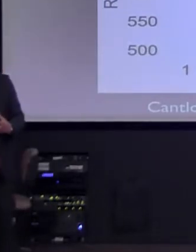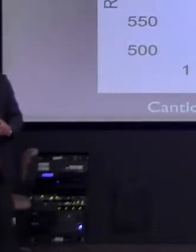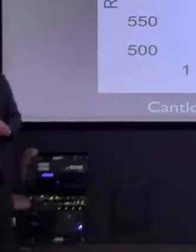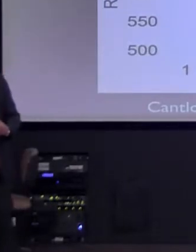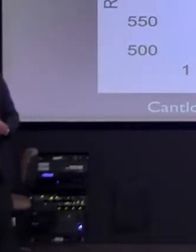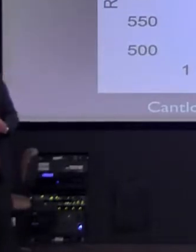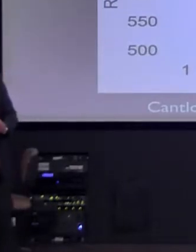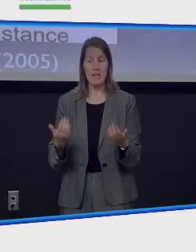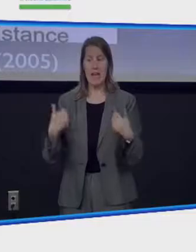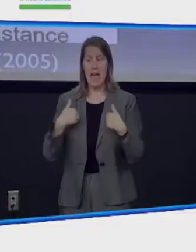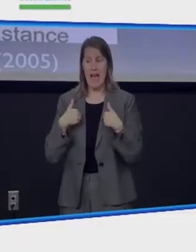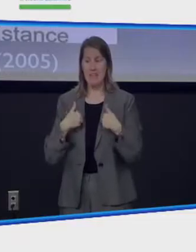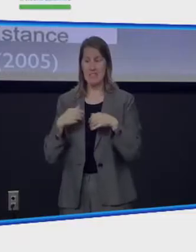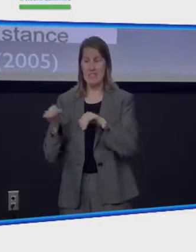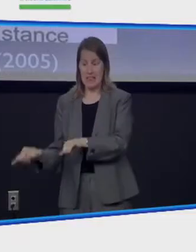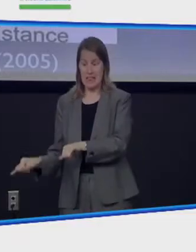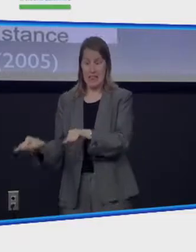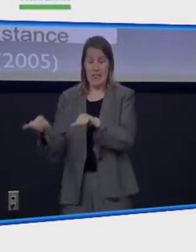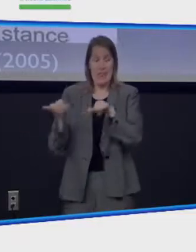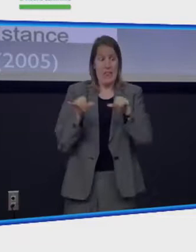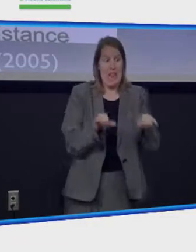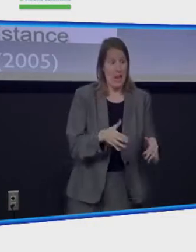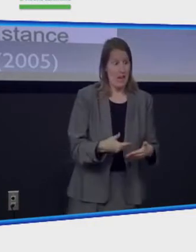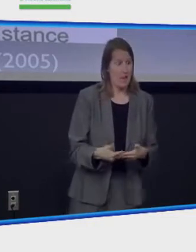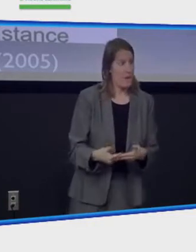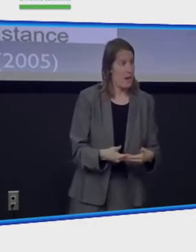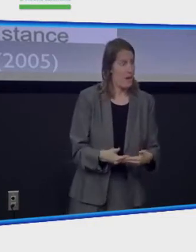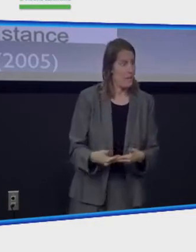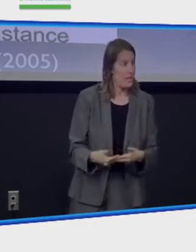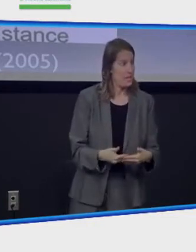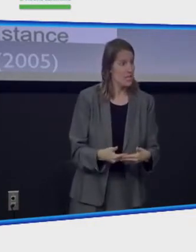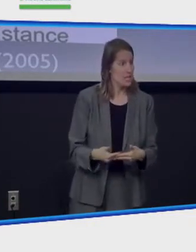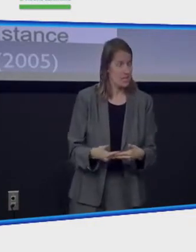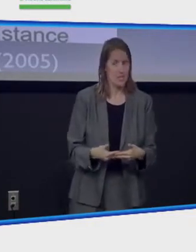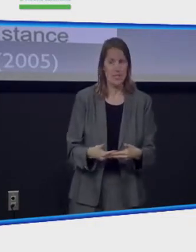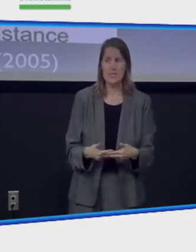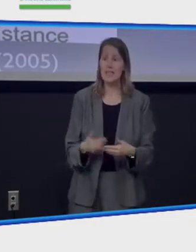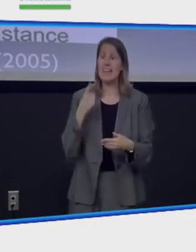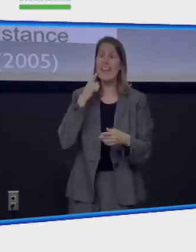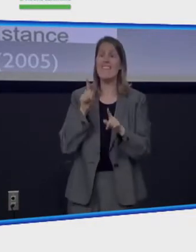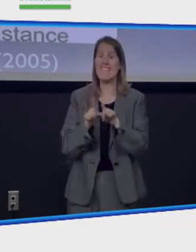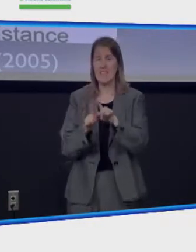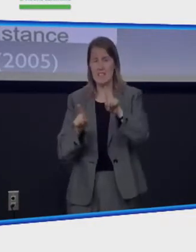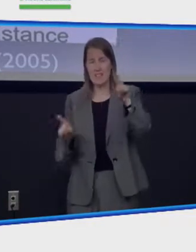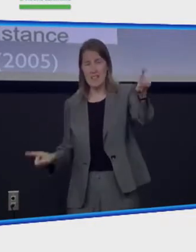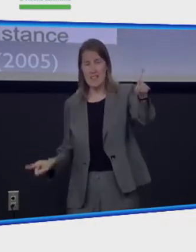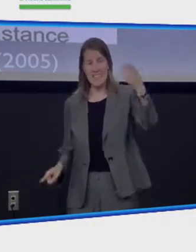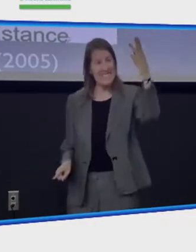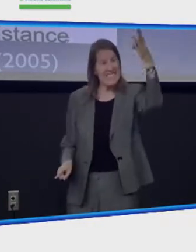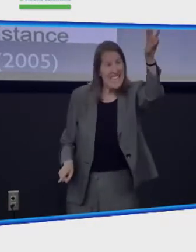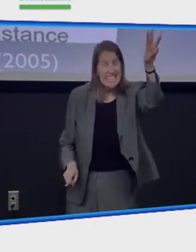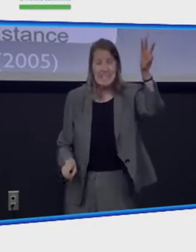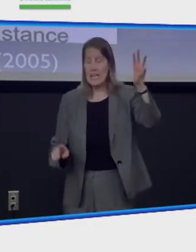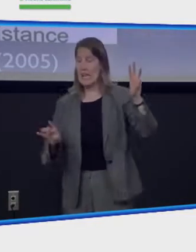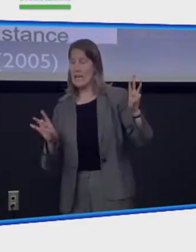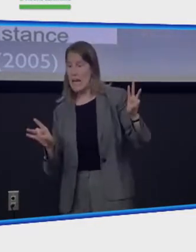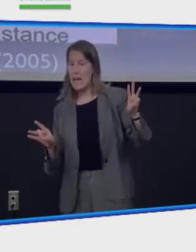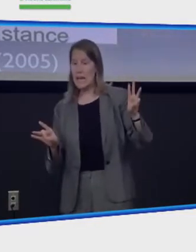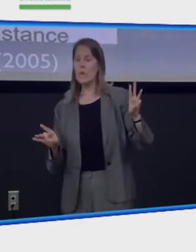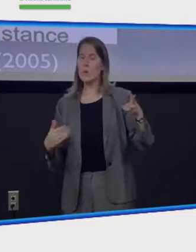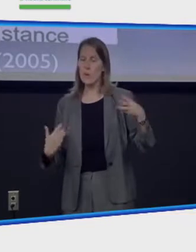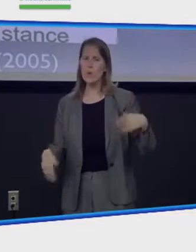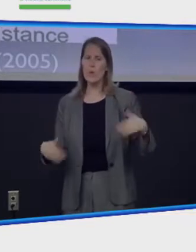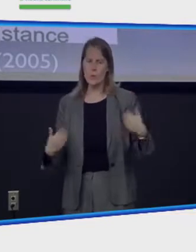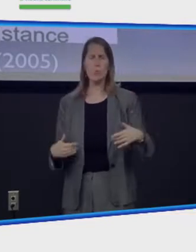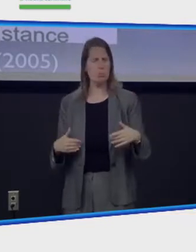animal's performance, just like the infant's performance, is influenced by the distance or difference between the two numbers. What